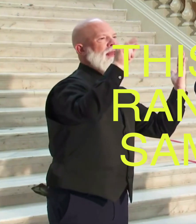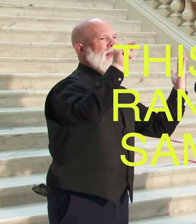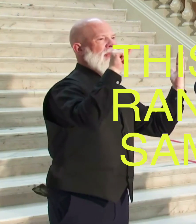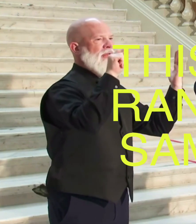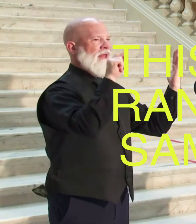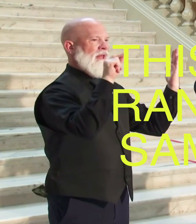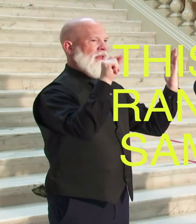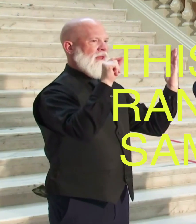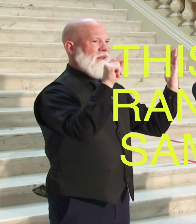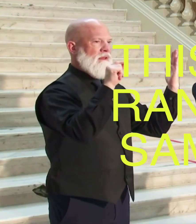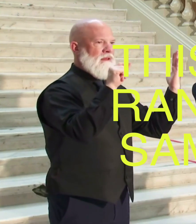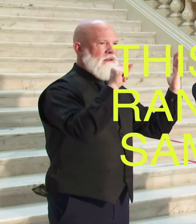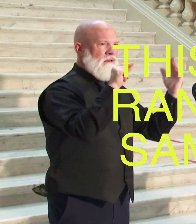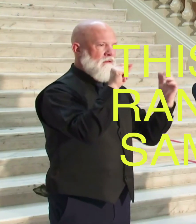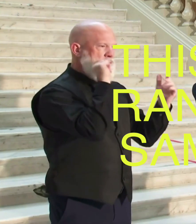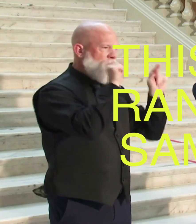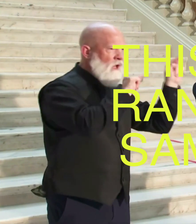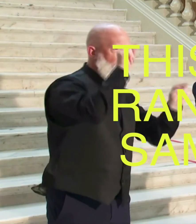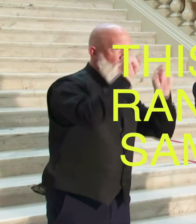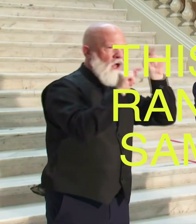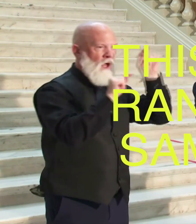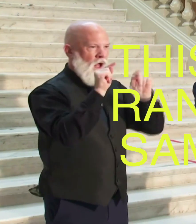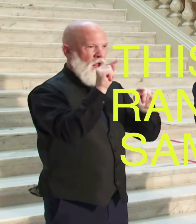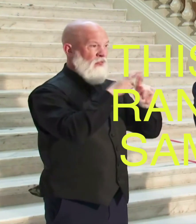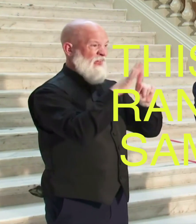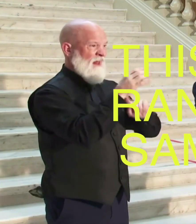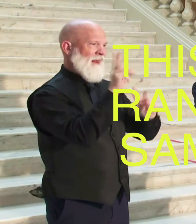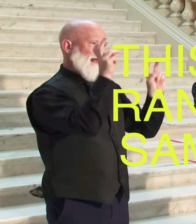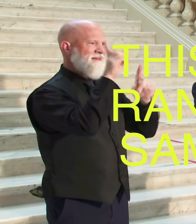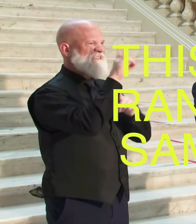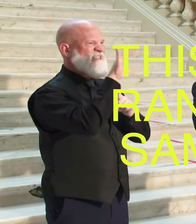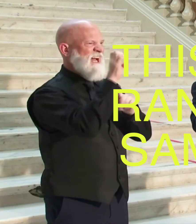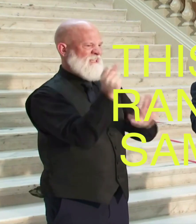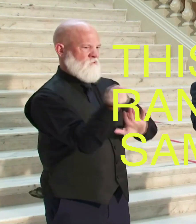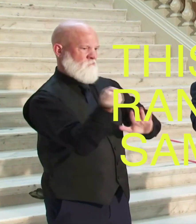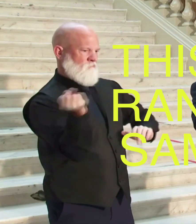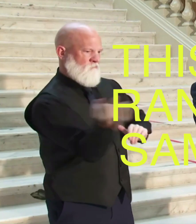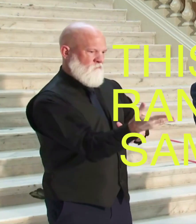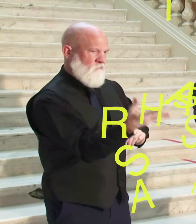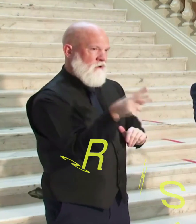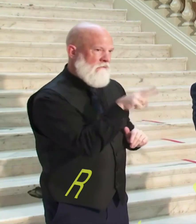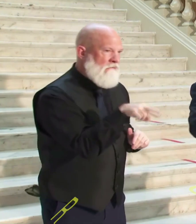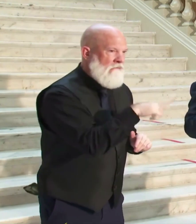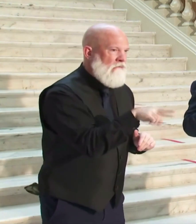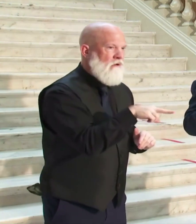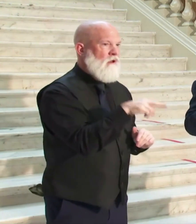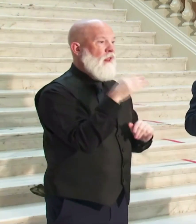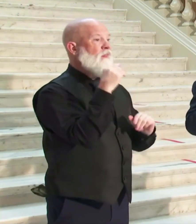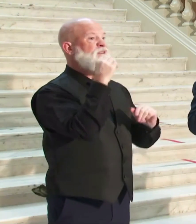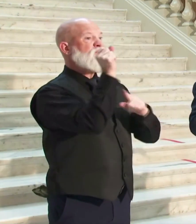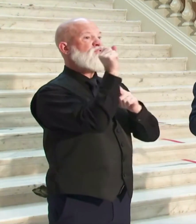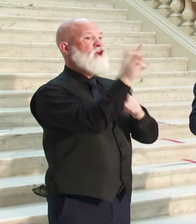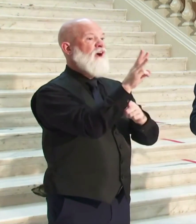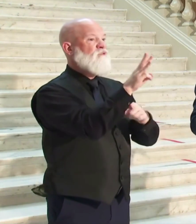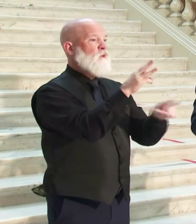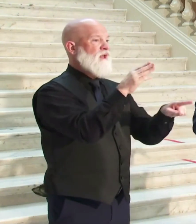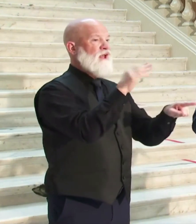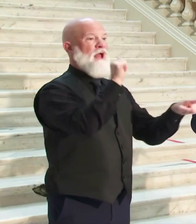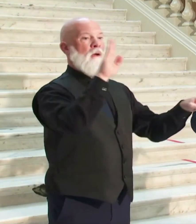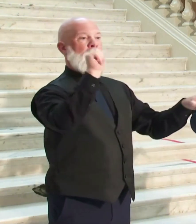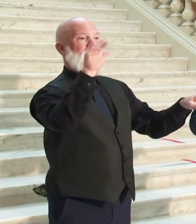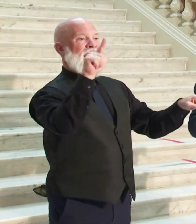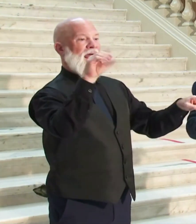those into the Arlo software. And those will give you a randomized version after you put in all the ballot manifests. And the computer will basically